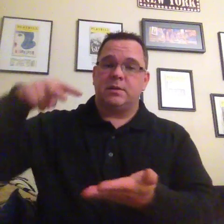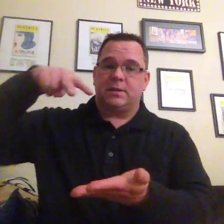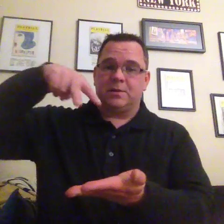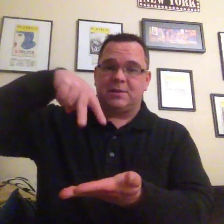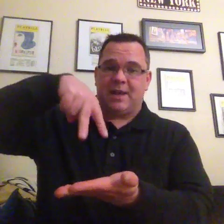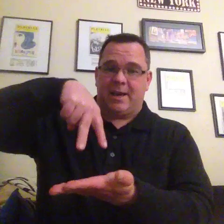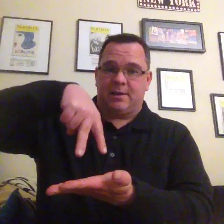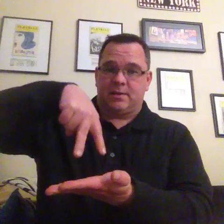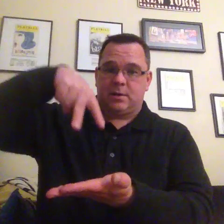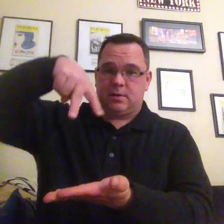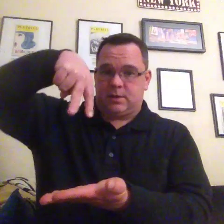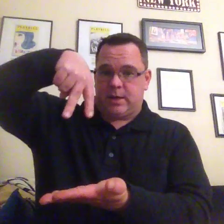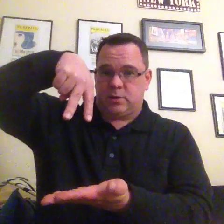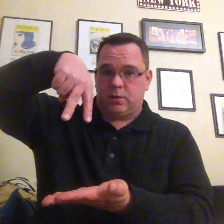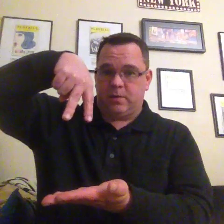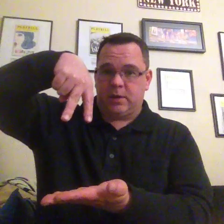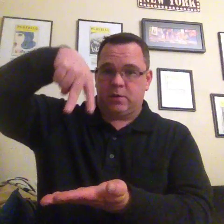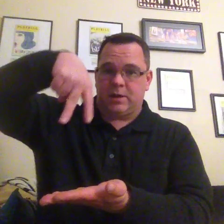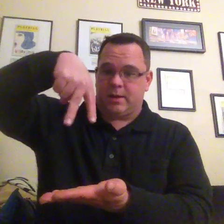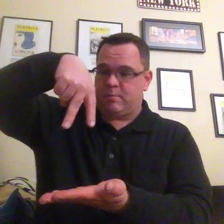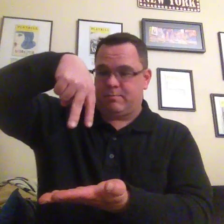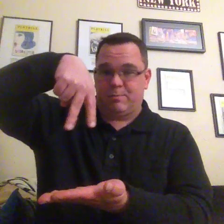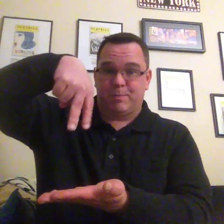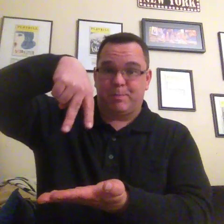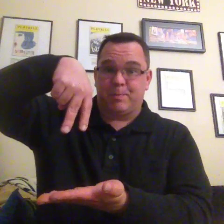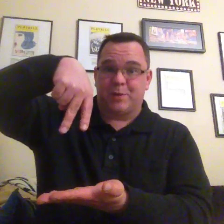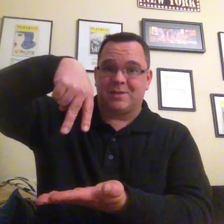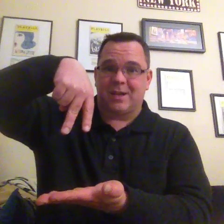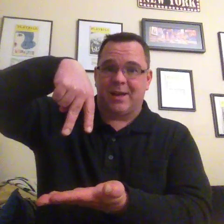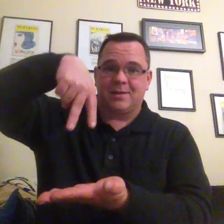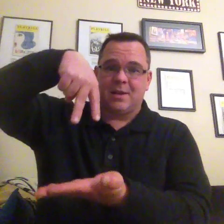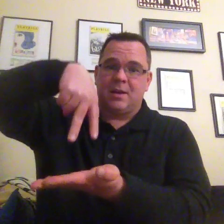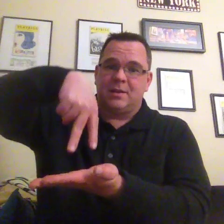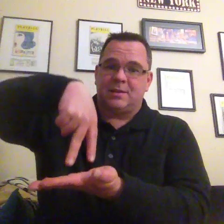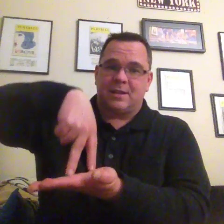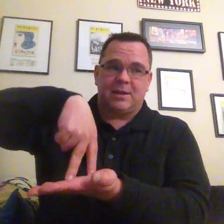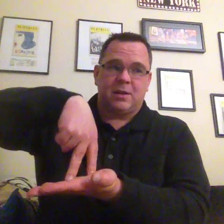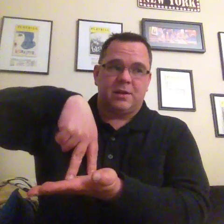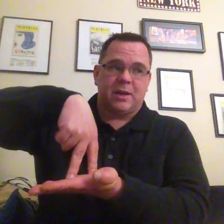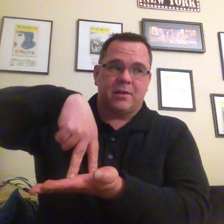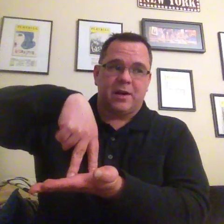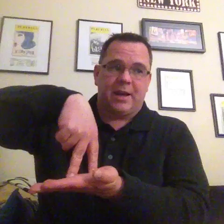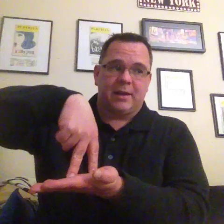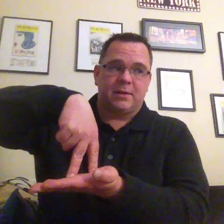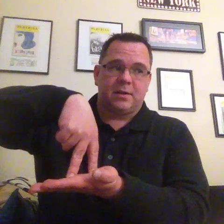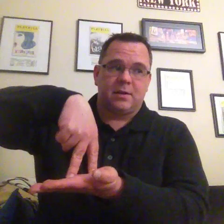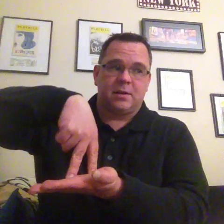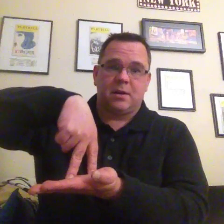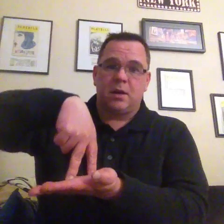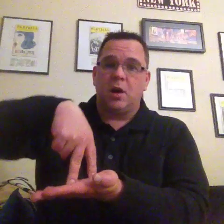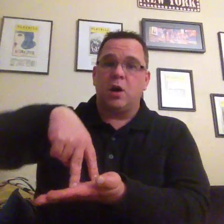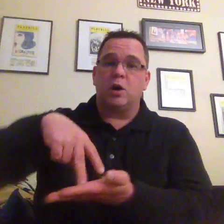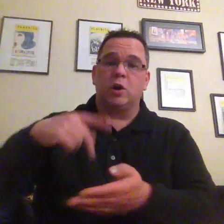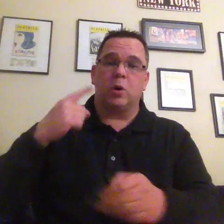Still stands. Take two fingers like a person's legs, stand it on the other hand.